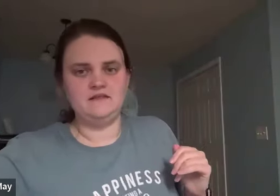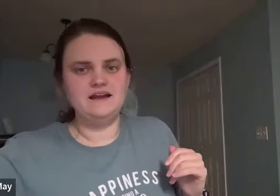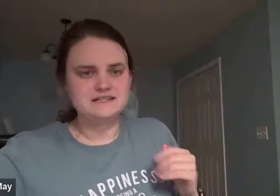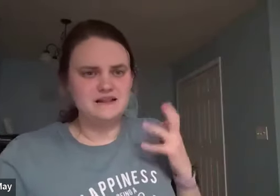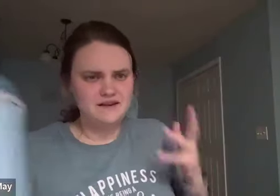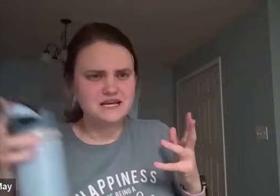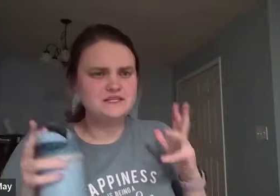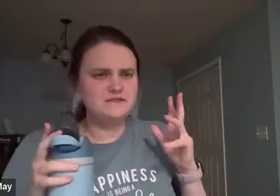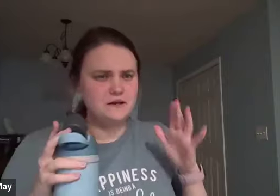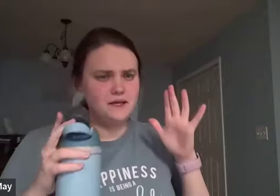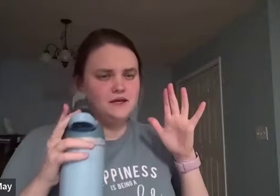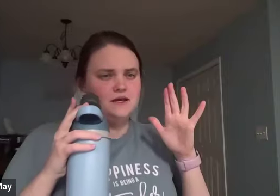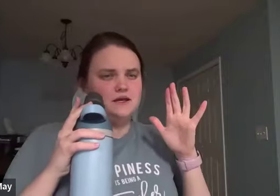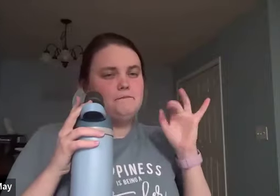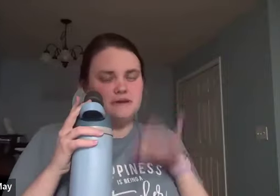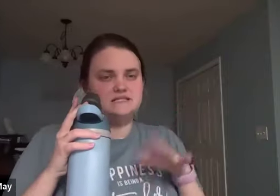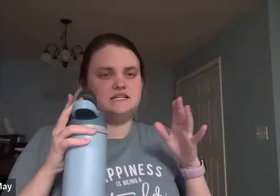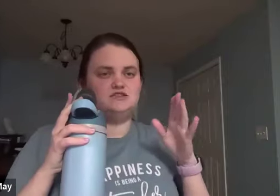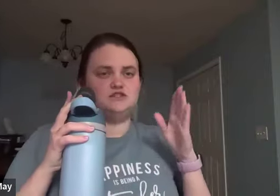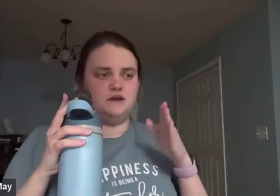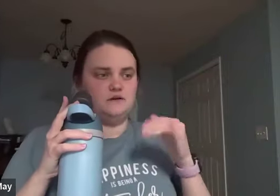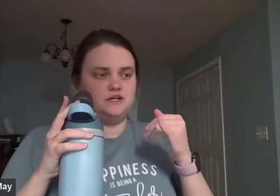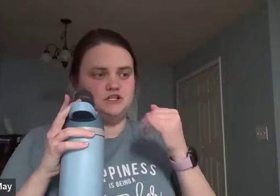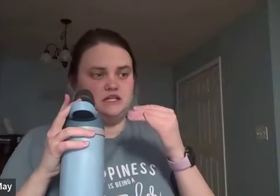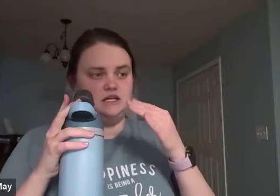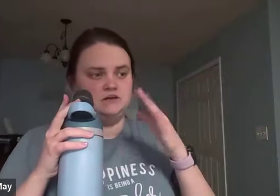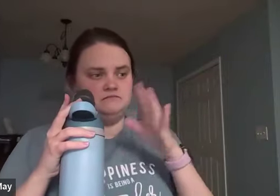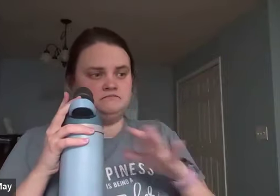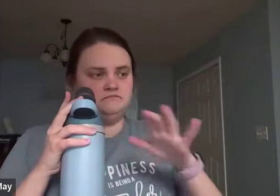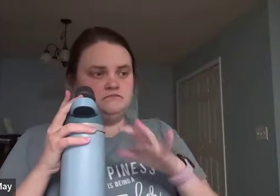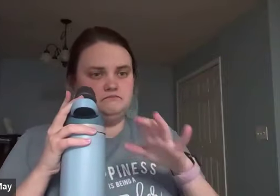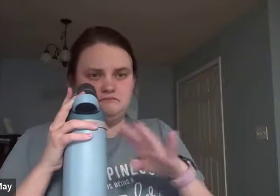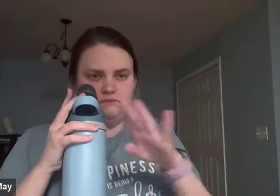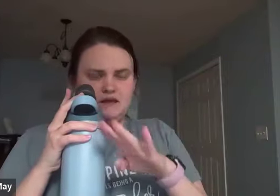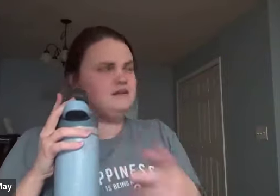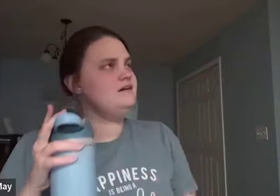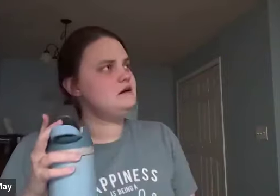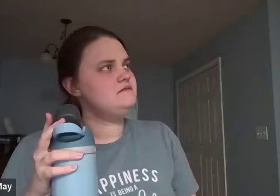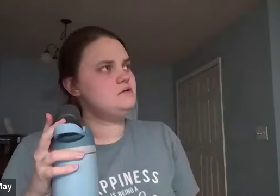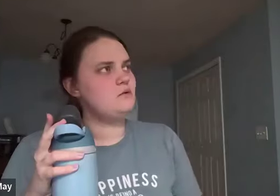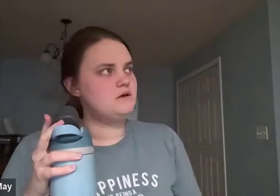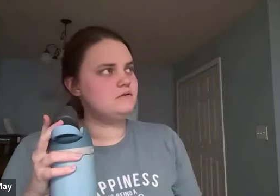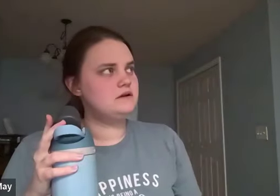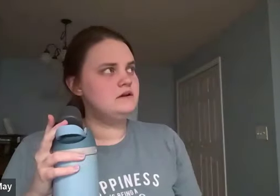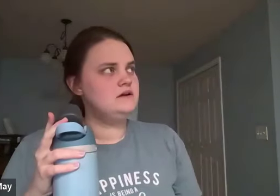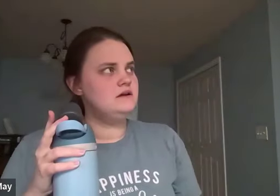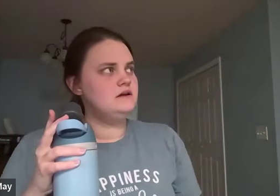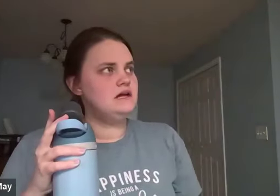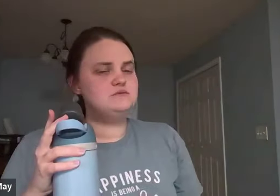Like I said, a lot of times it's very, not basic, it's just very much I don't even know the word for it. It's more